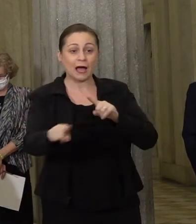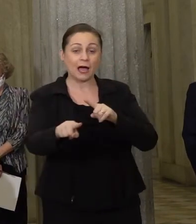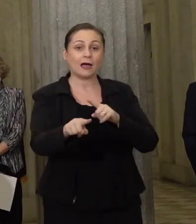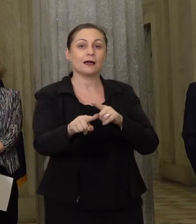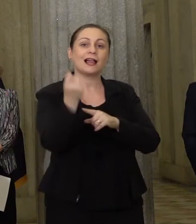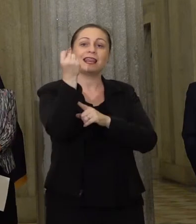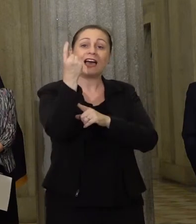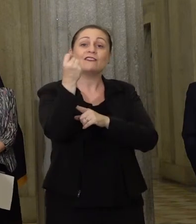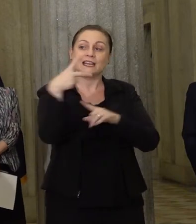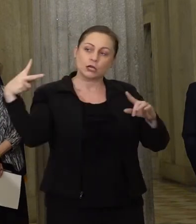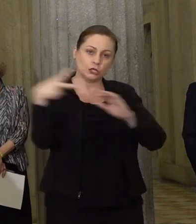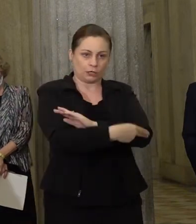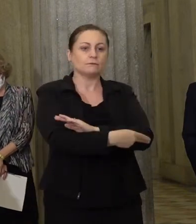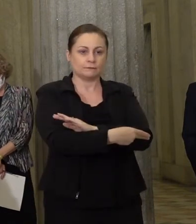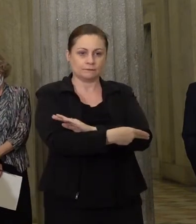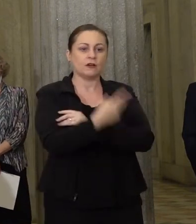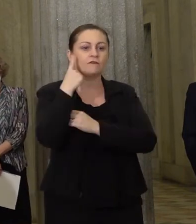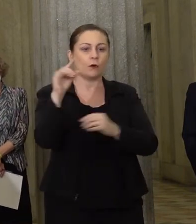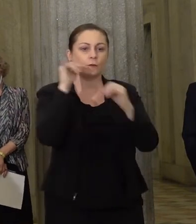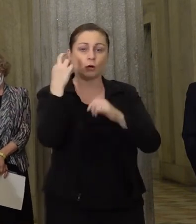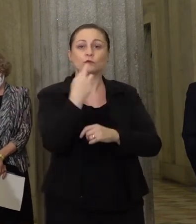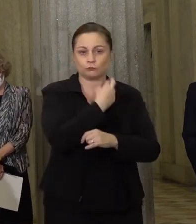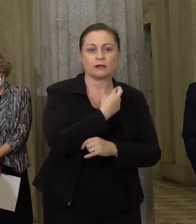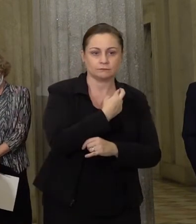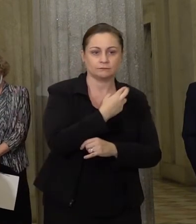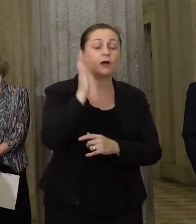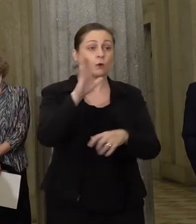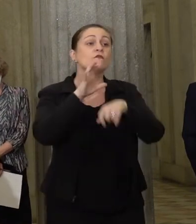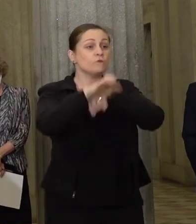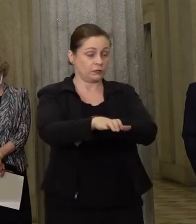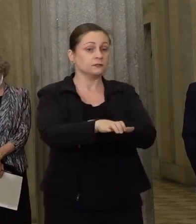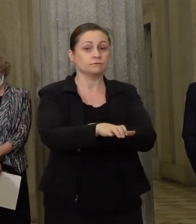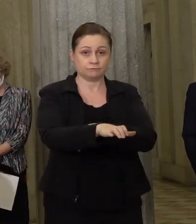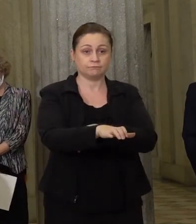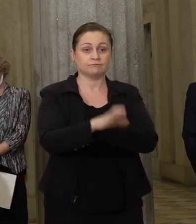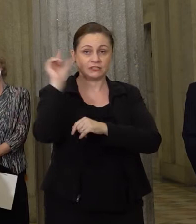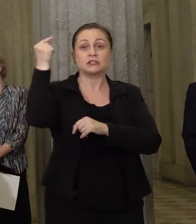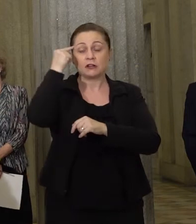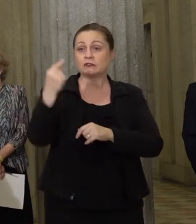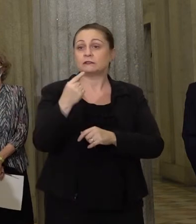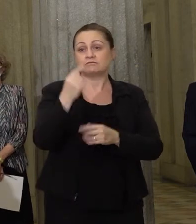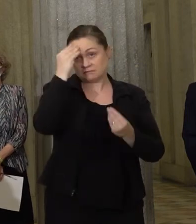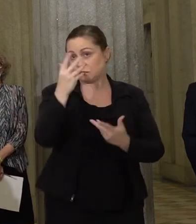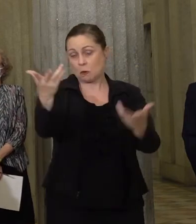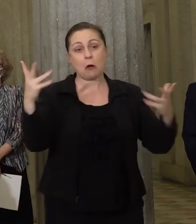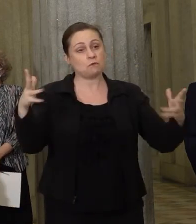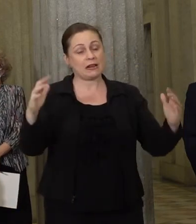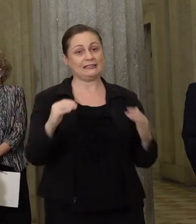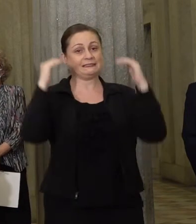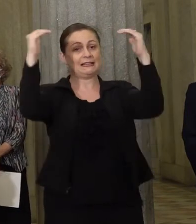o'clock is the cutoff now, and we'll just enforce it as the governor stated through his executive order.